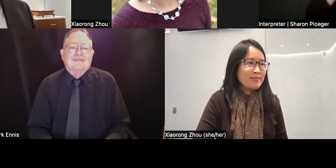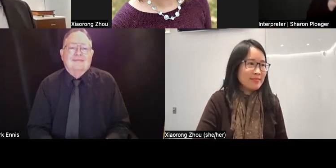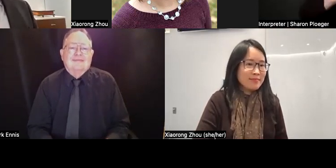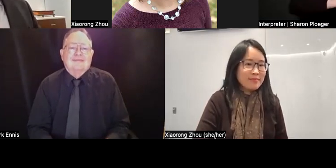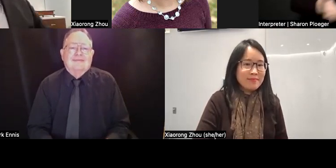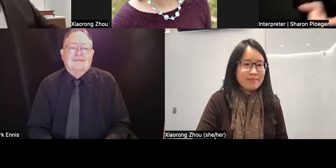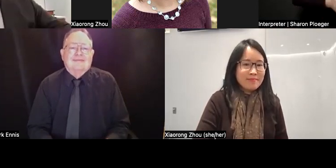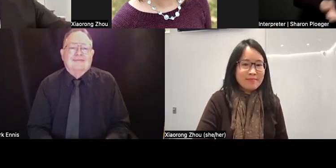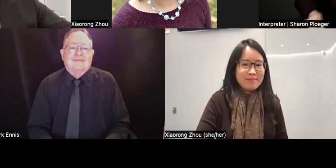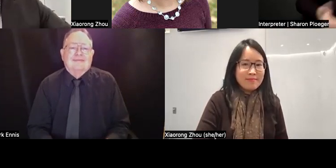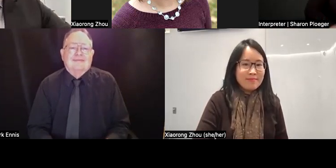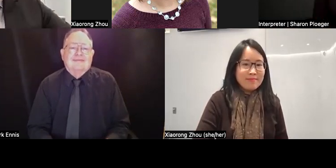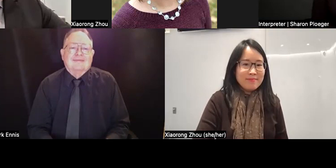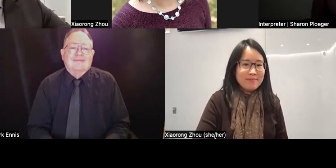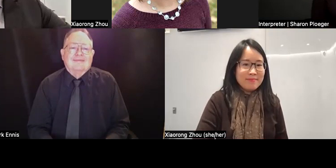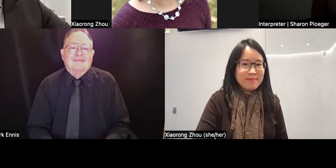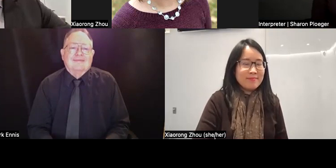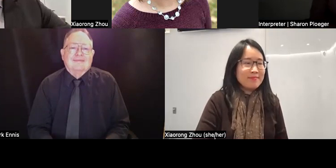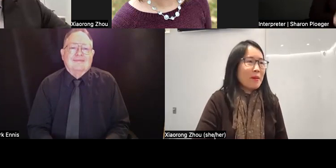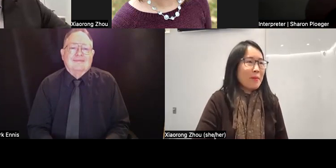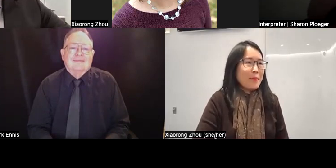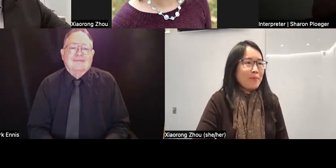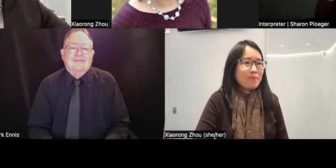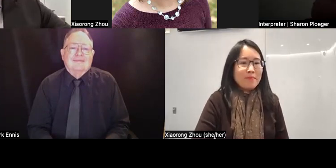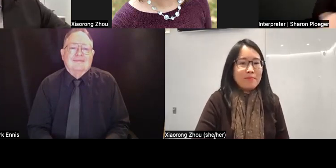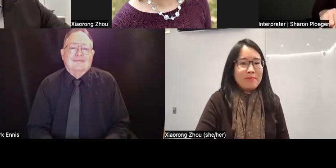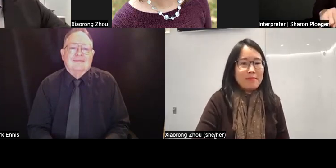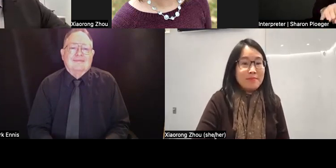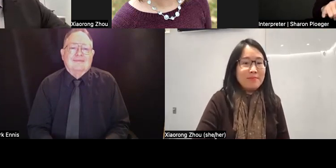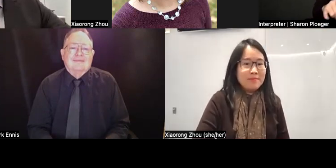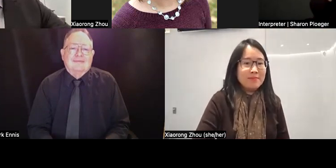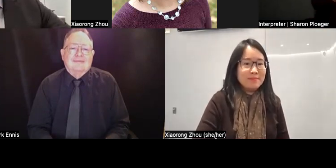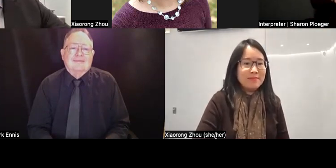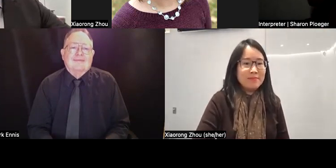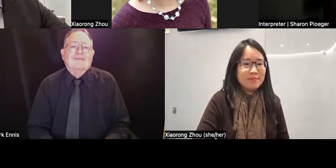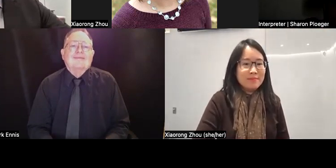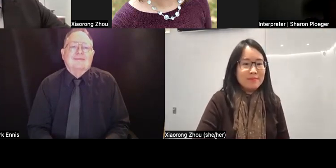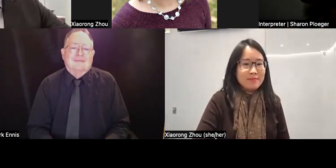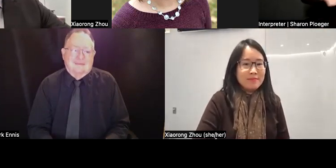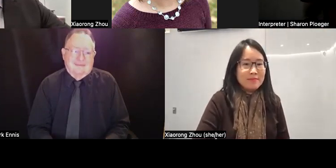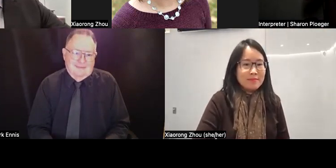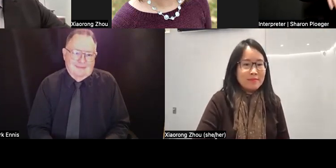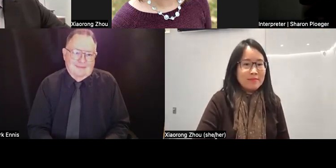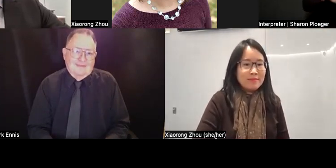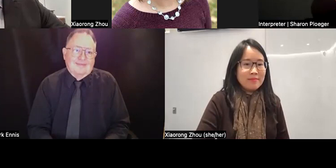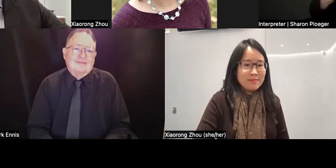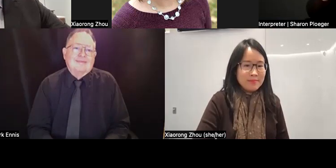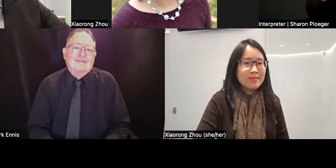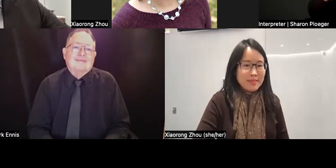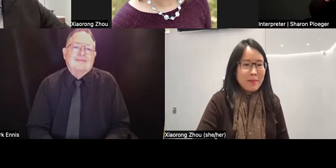guest. So Xiaorong Zhou is a research scholar at St. Cloud State